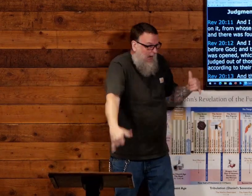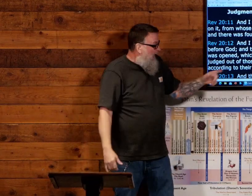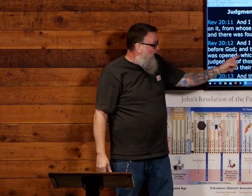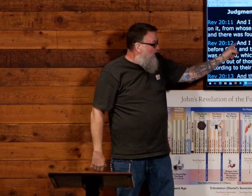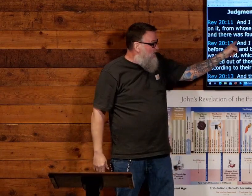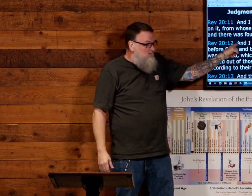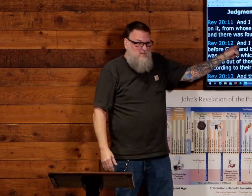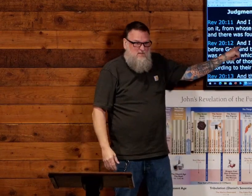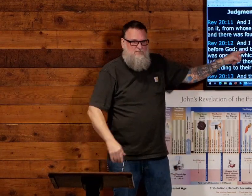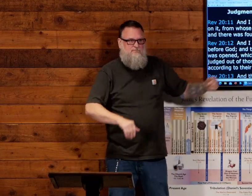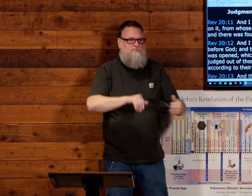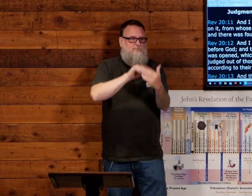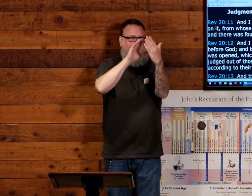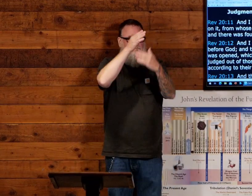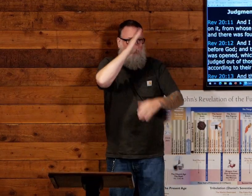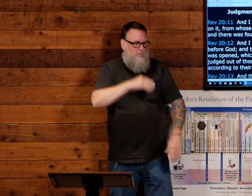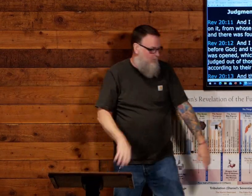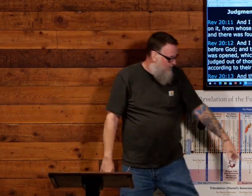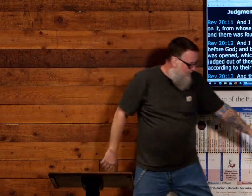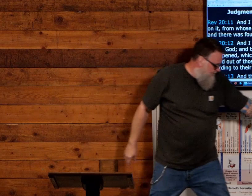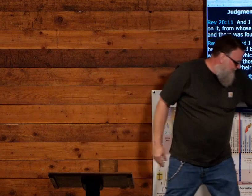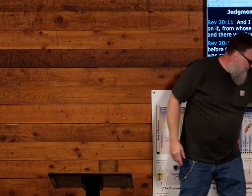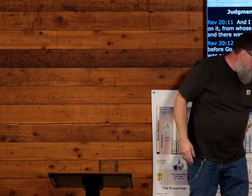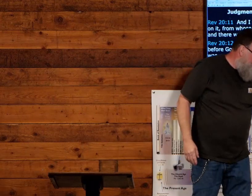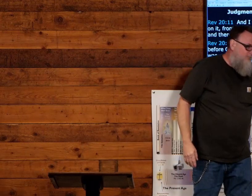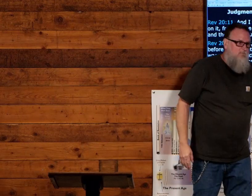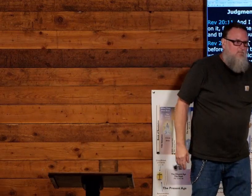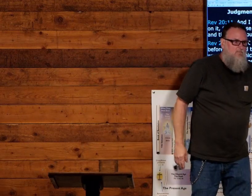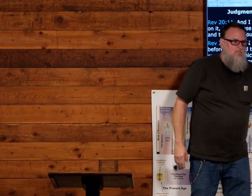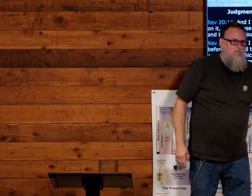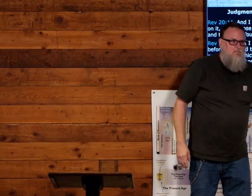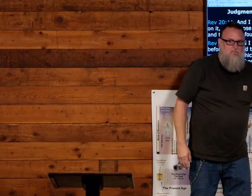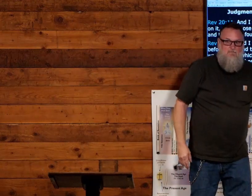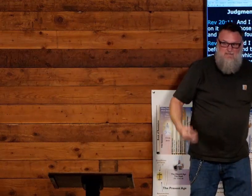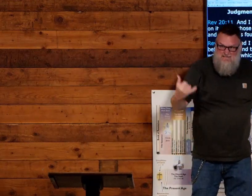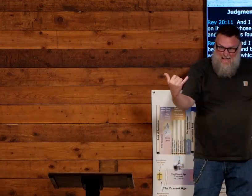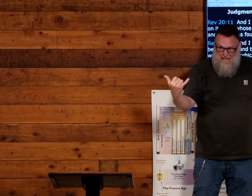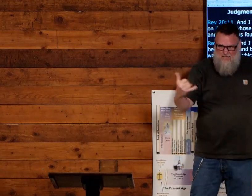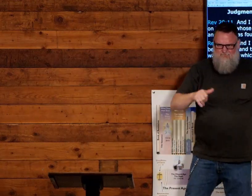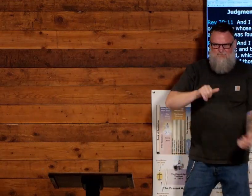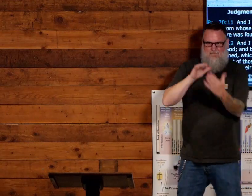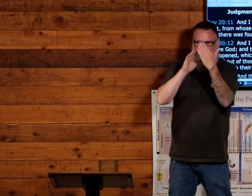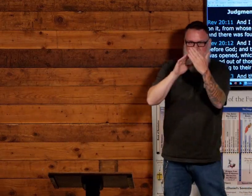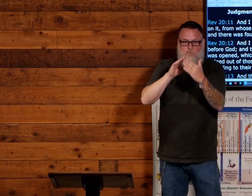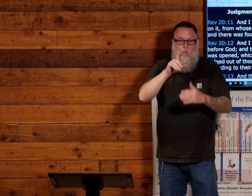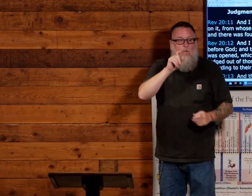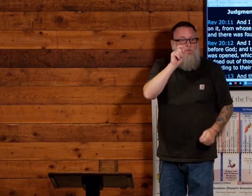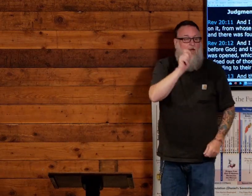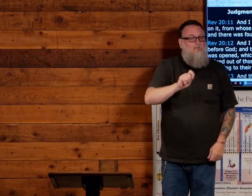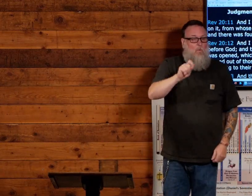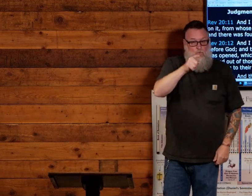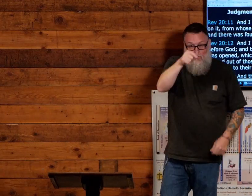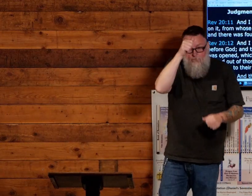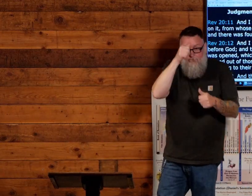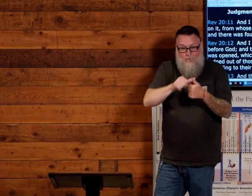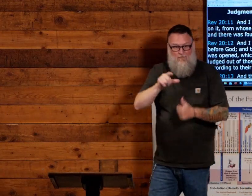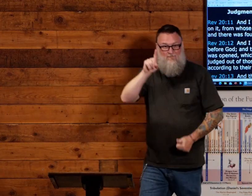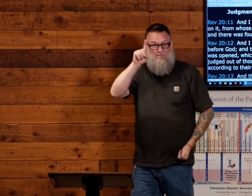whether it's before the rapture, during the tribulation, when we get to this point, now they're facing God. Therefore,